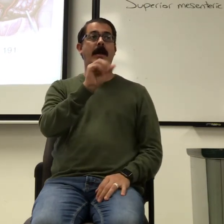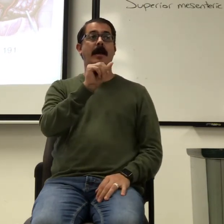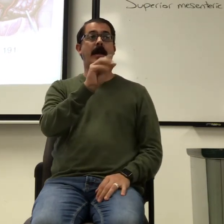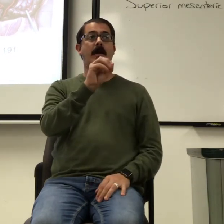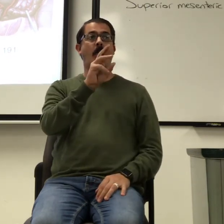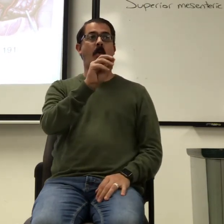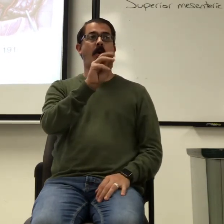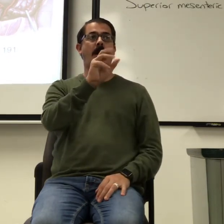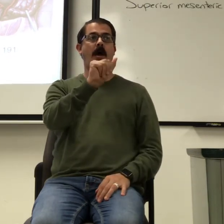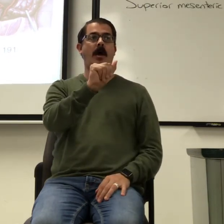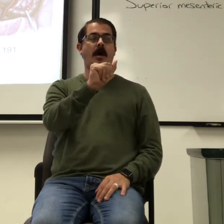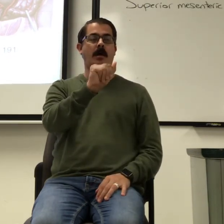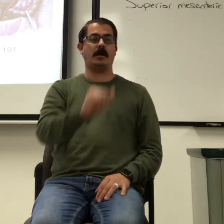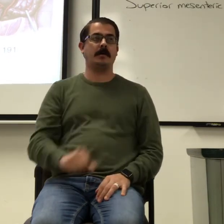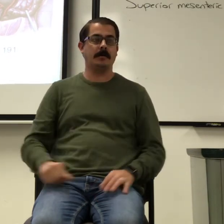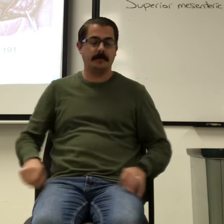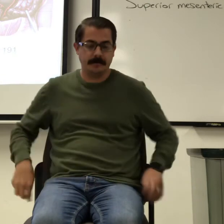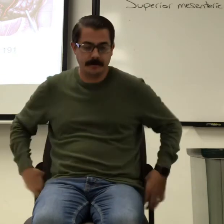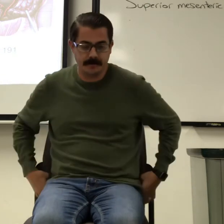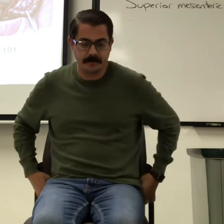how